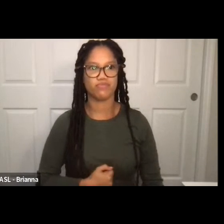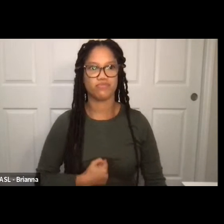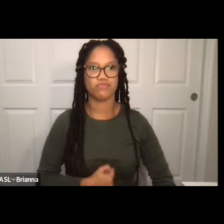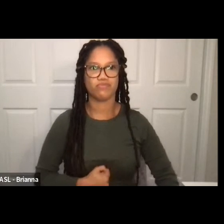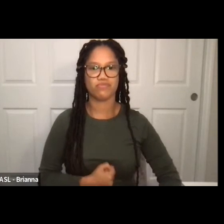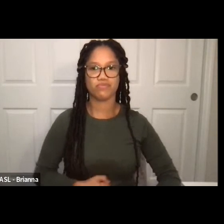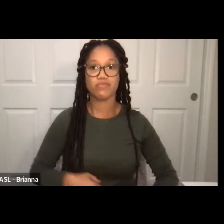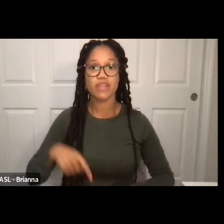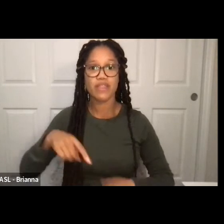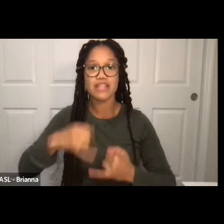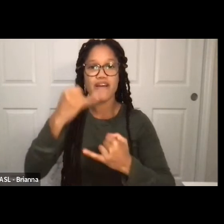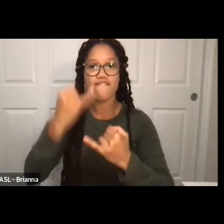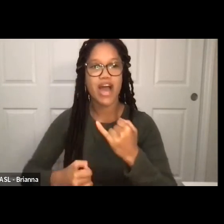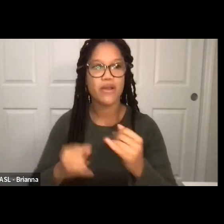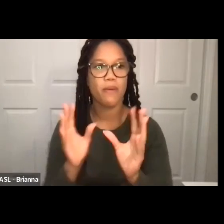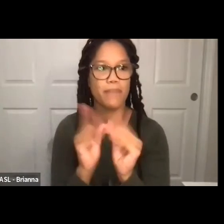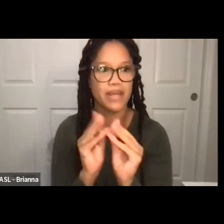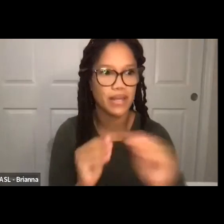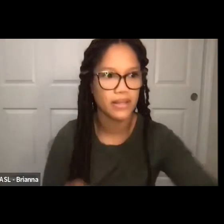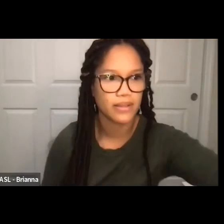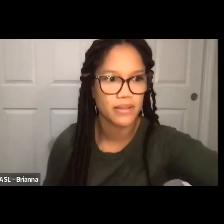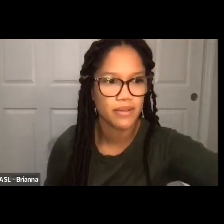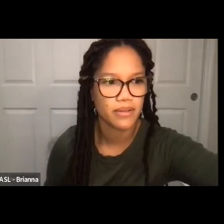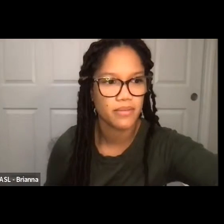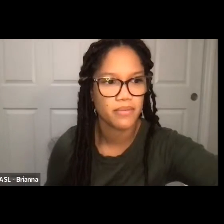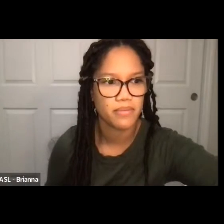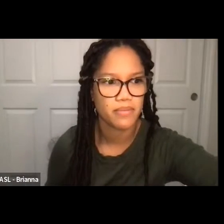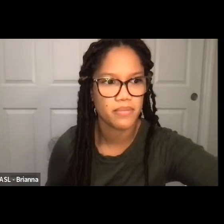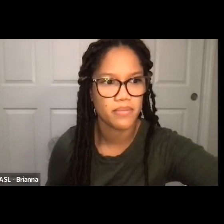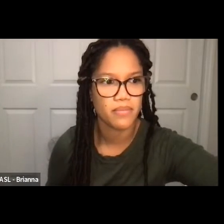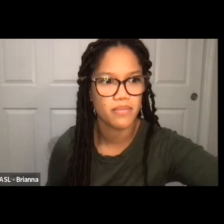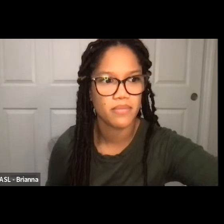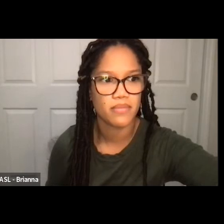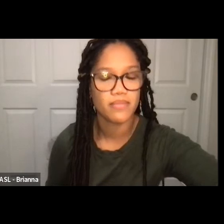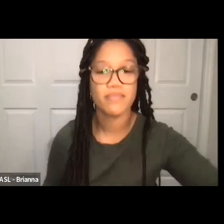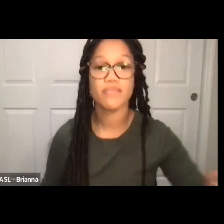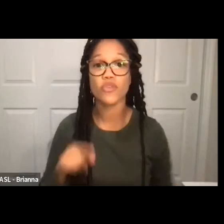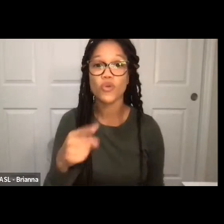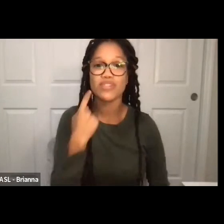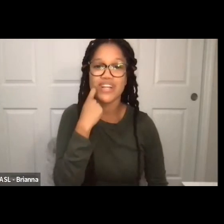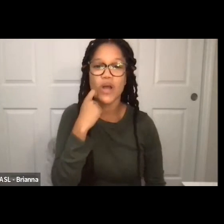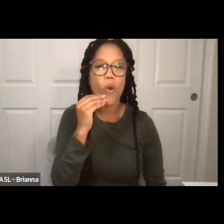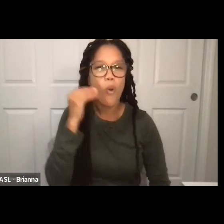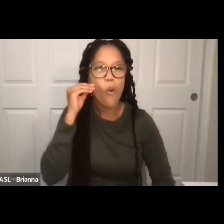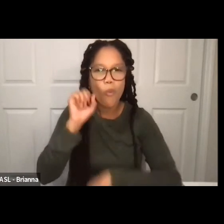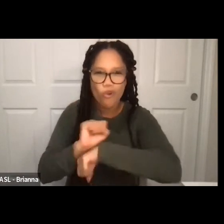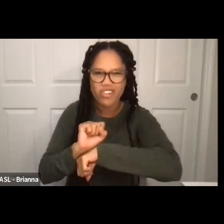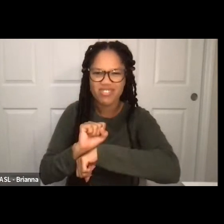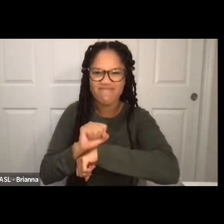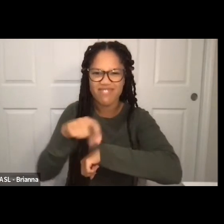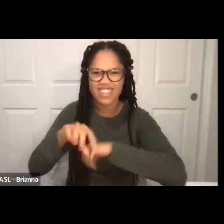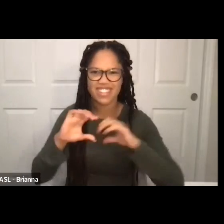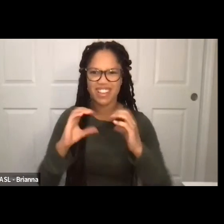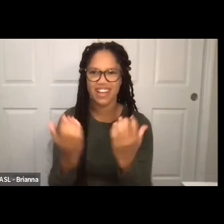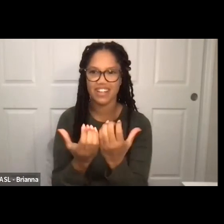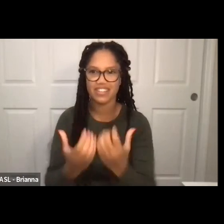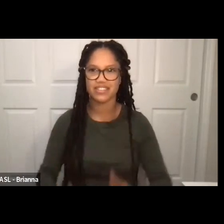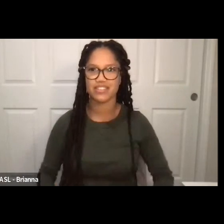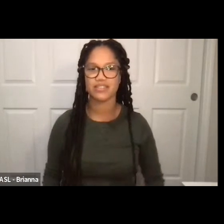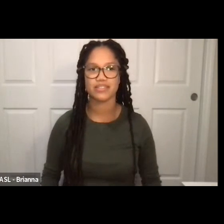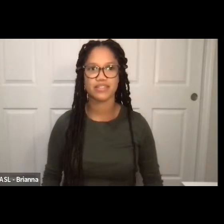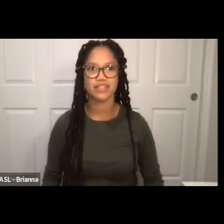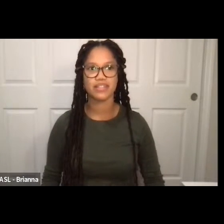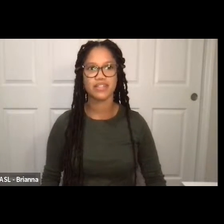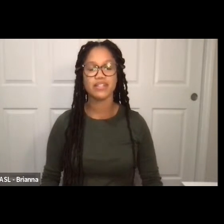final class meeting, and you had homework for this class. We're going to